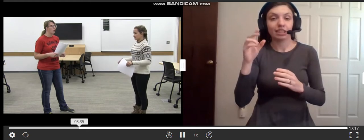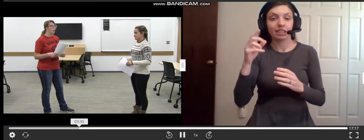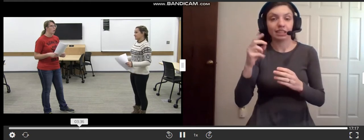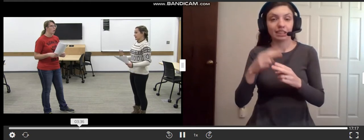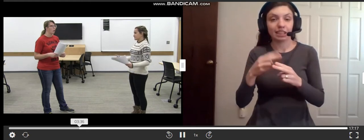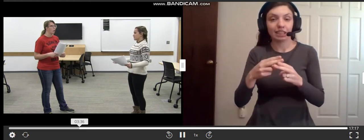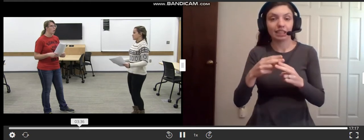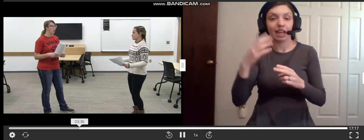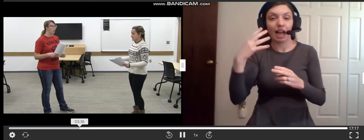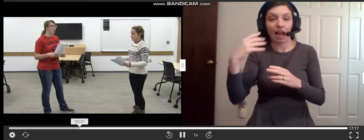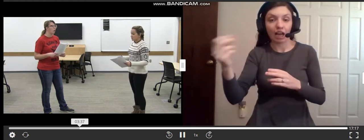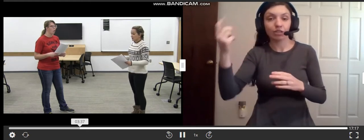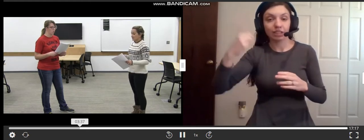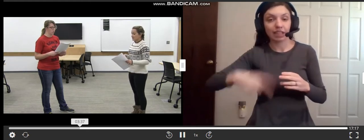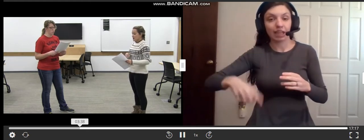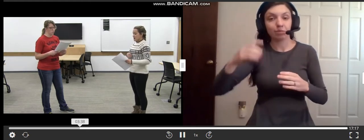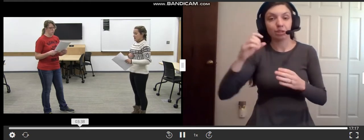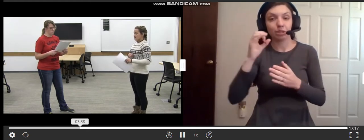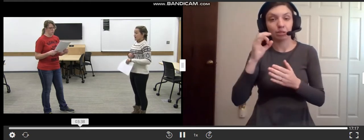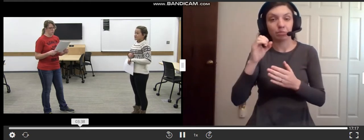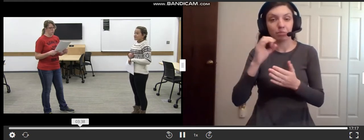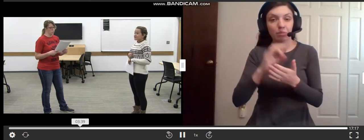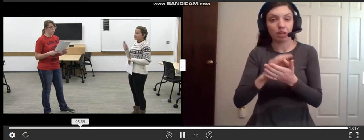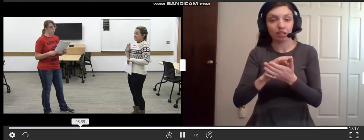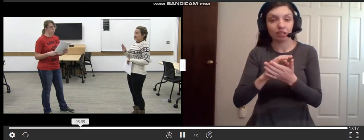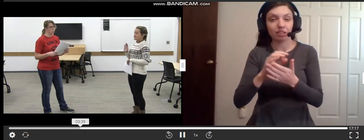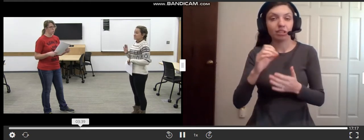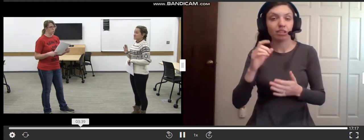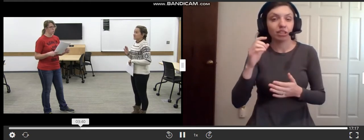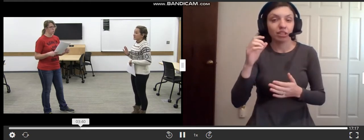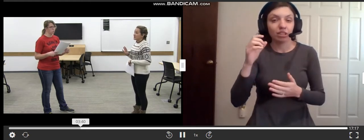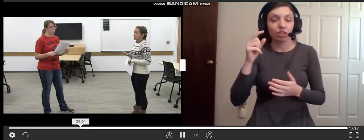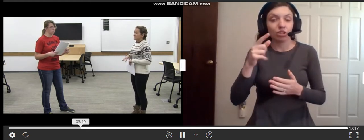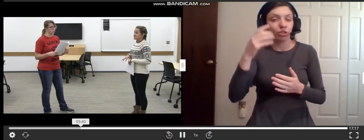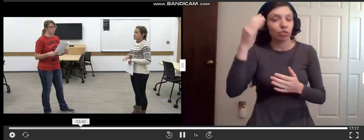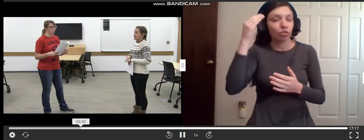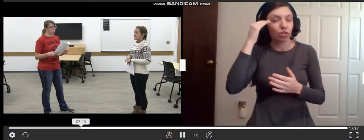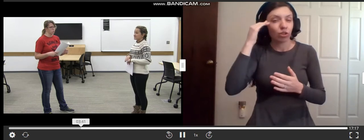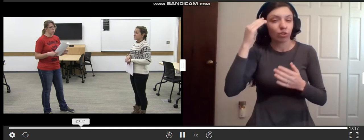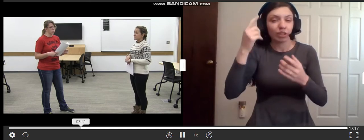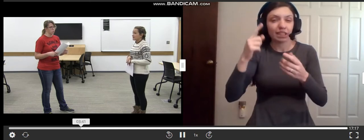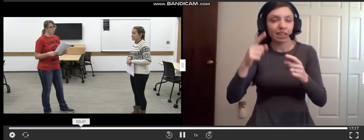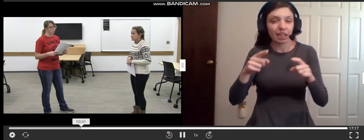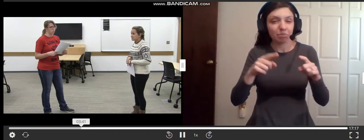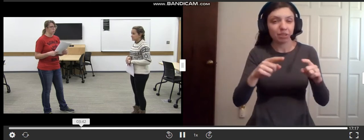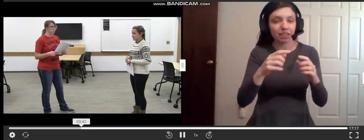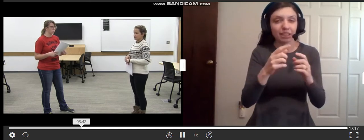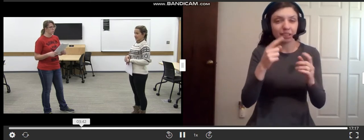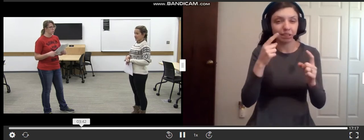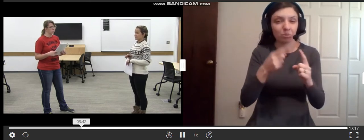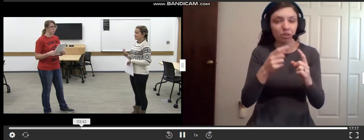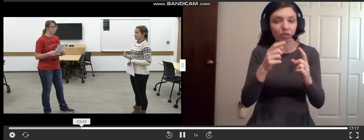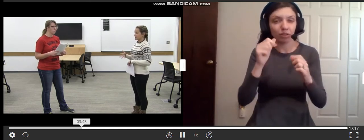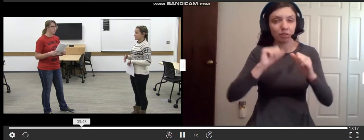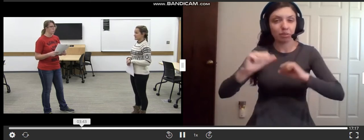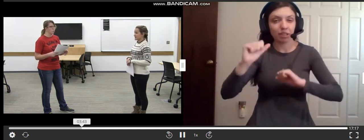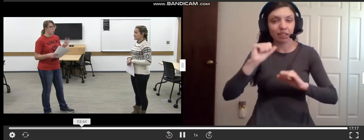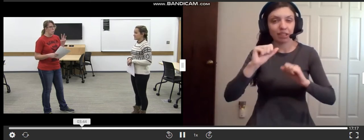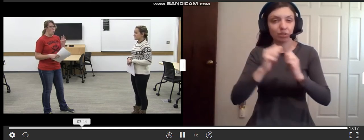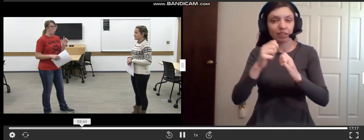Spot. That's what most people call it. Are you familiar what's going on at this point in the play with